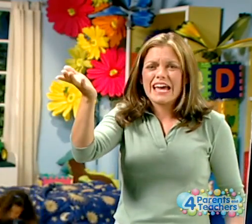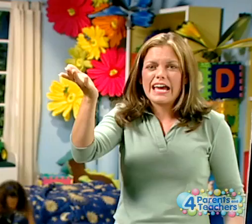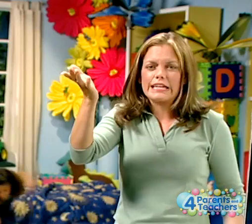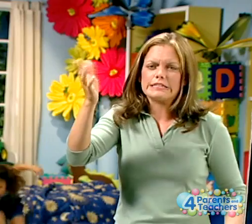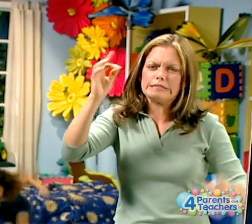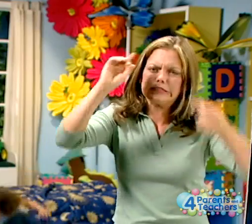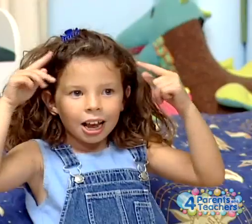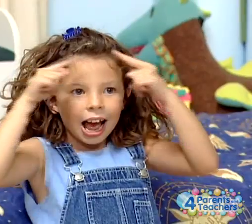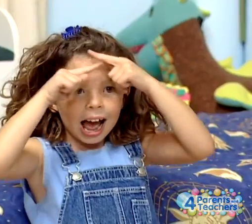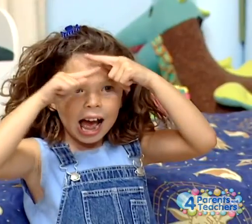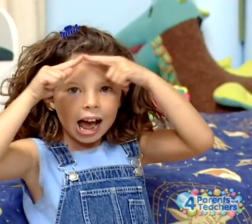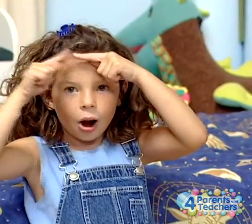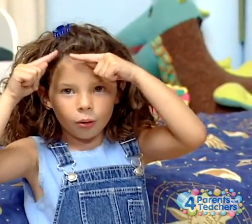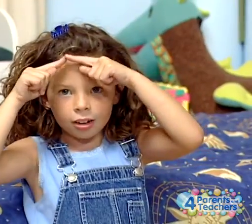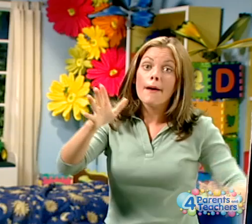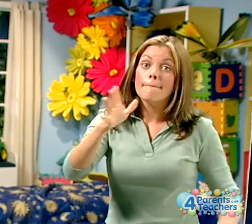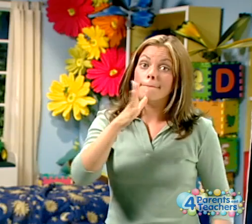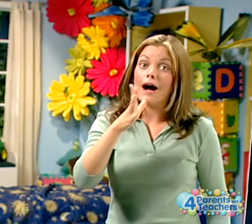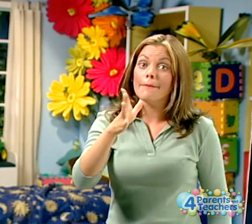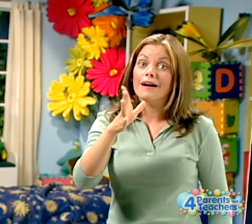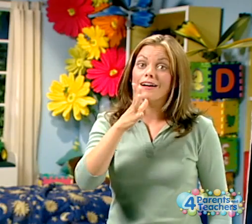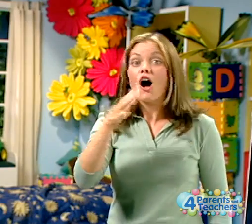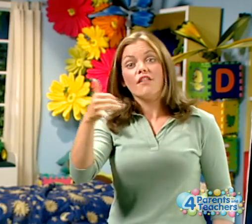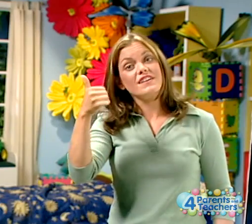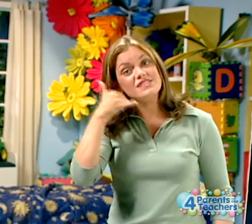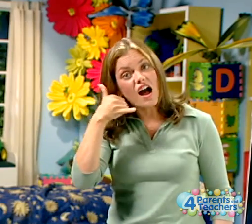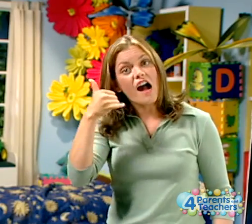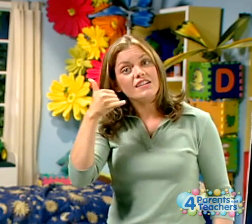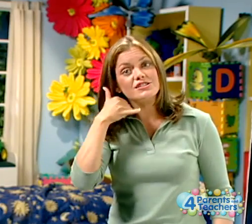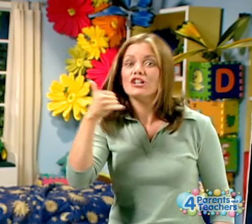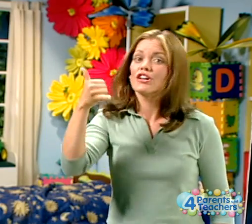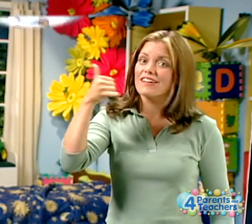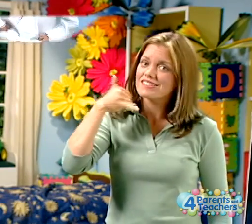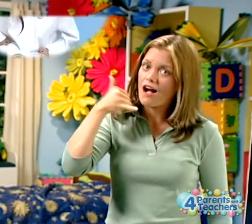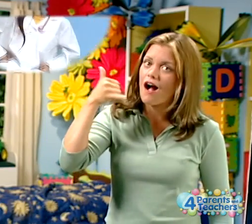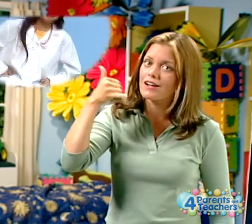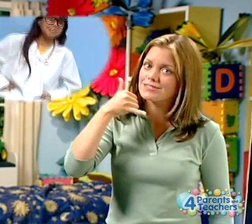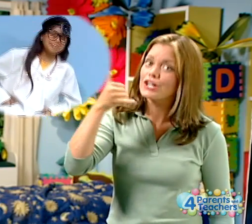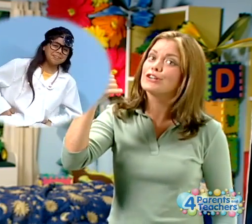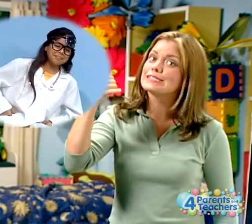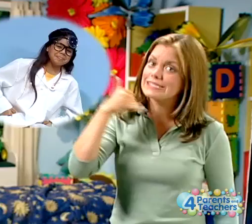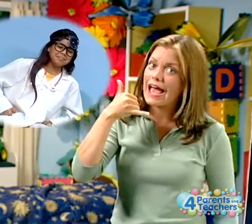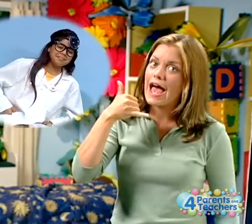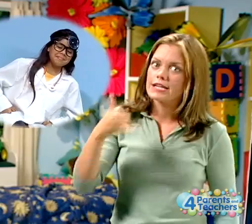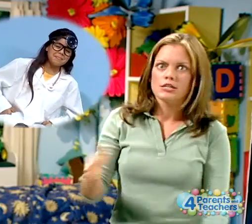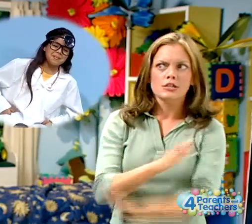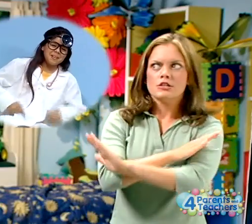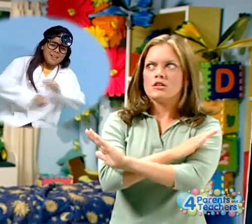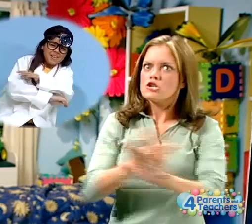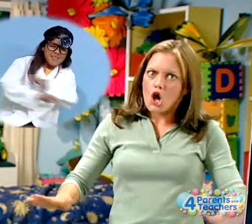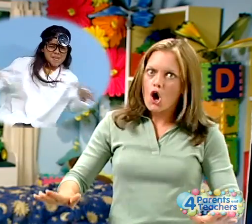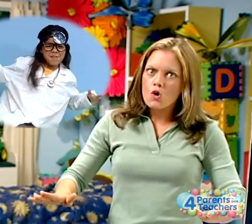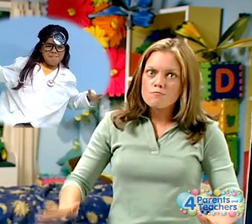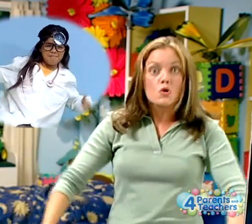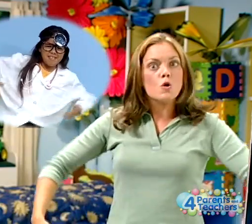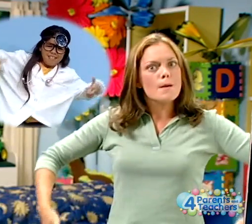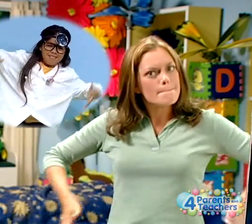head Ouch! Mama called the doctor The doctor said No more